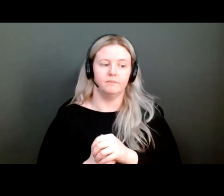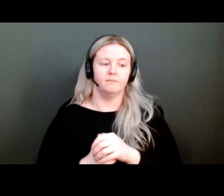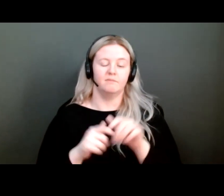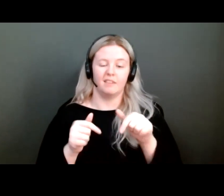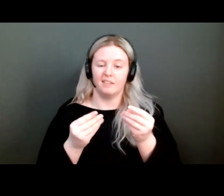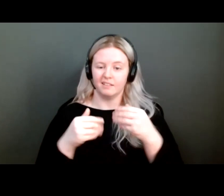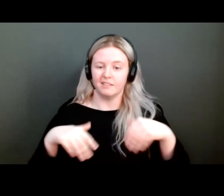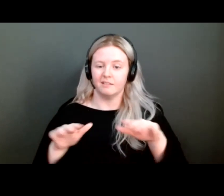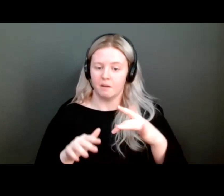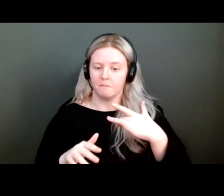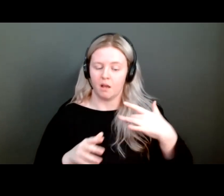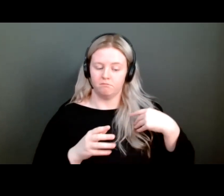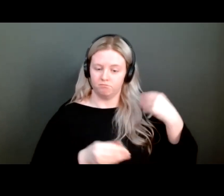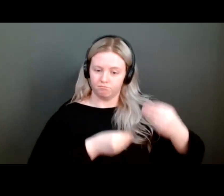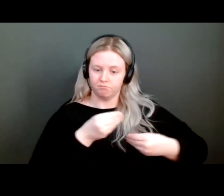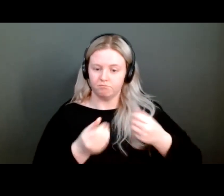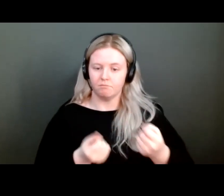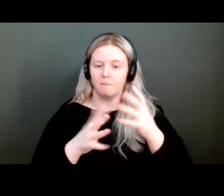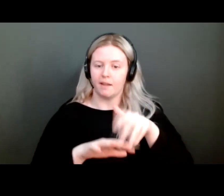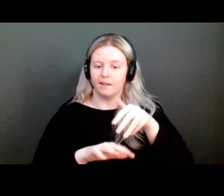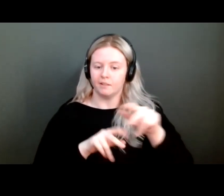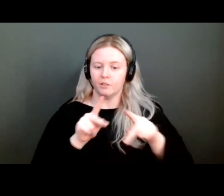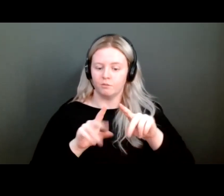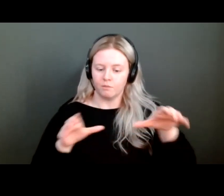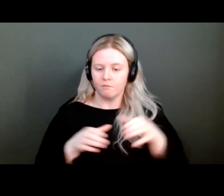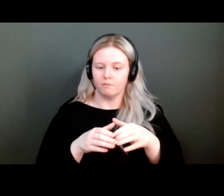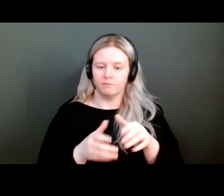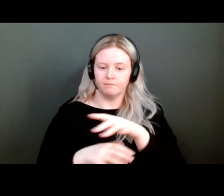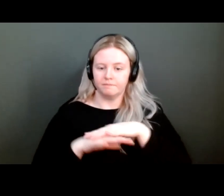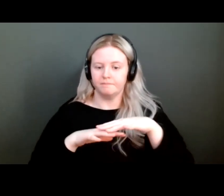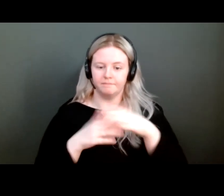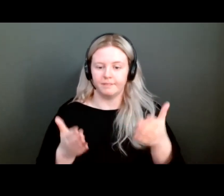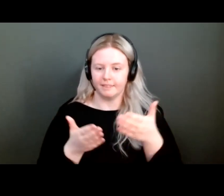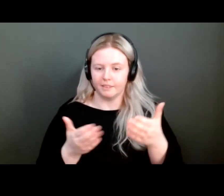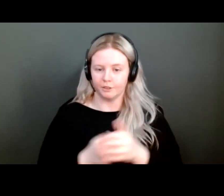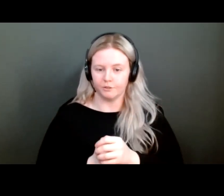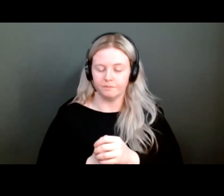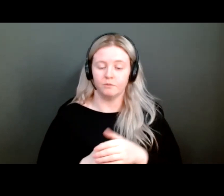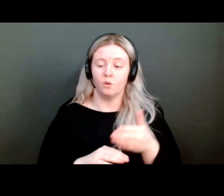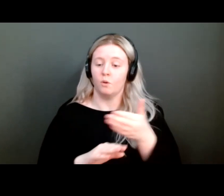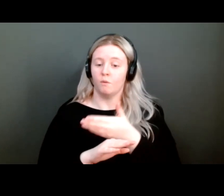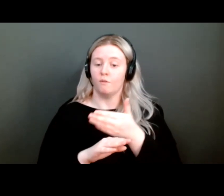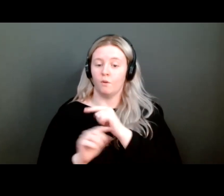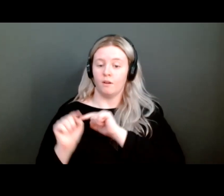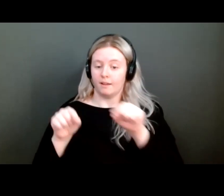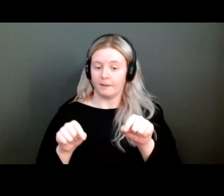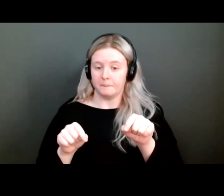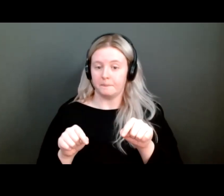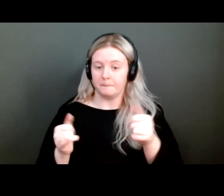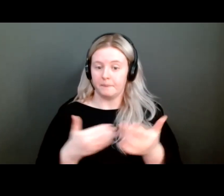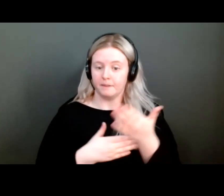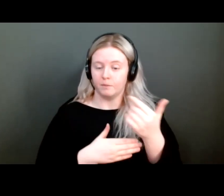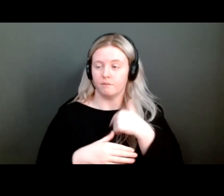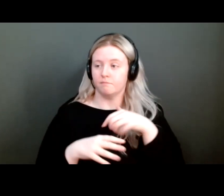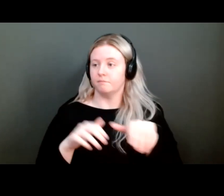gathering place for many of our Indigenous people. Before I came to the screen this morning, I went out with